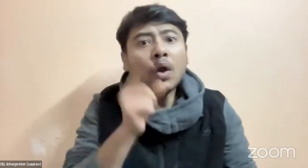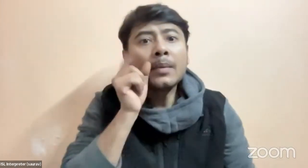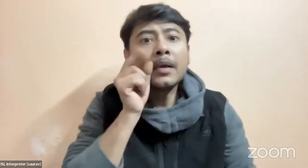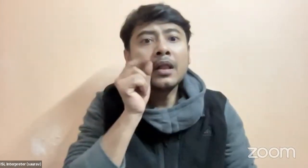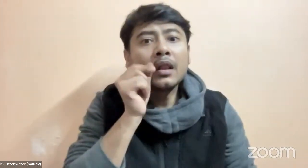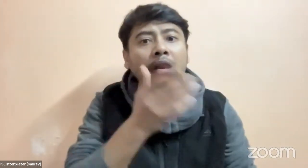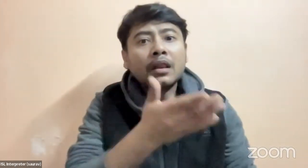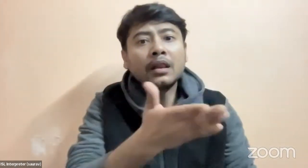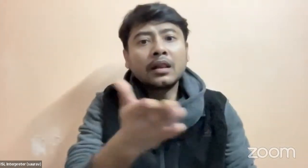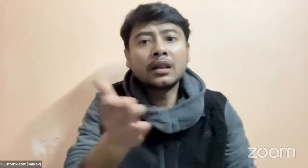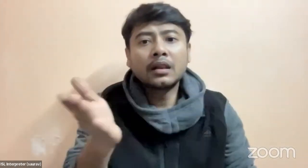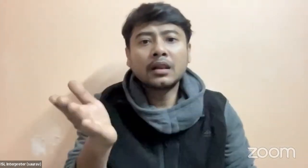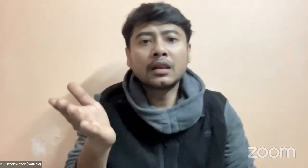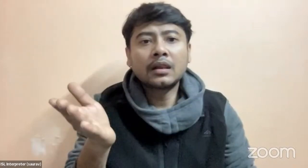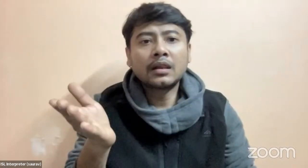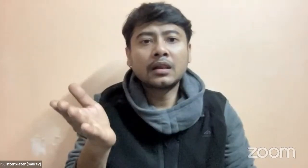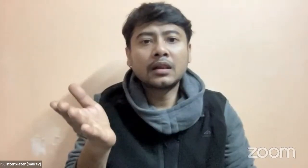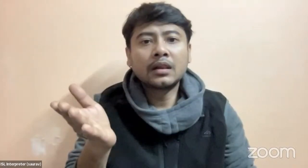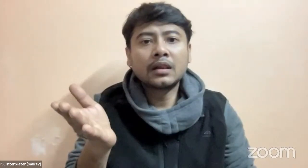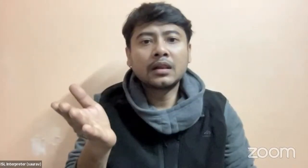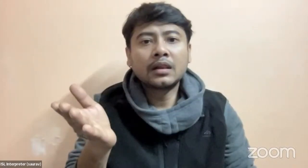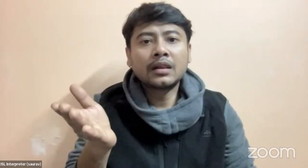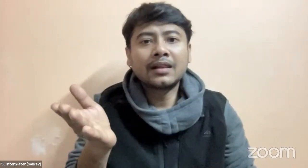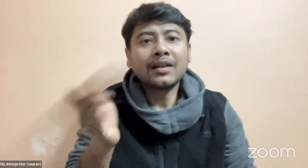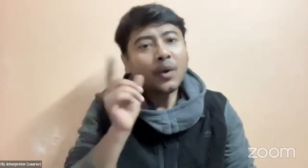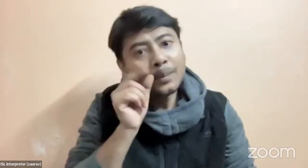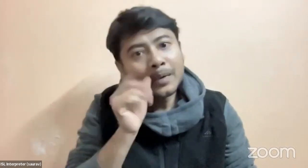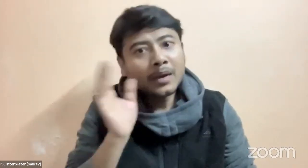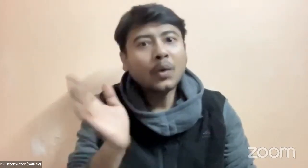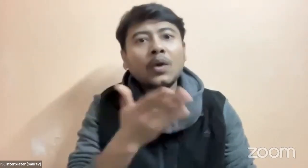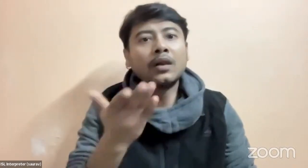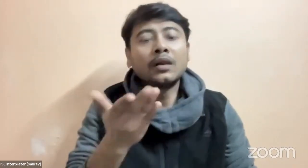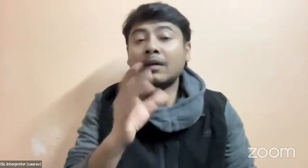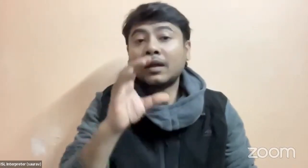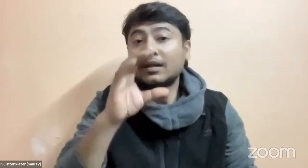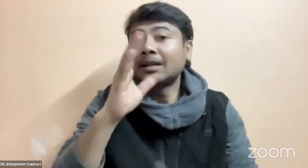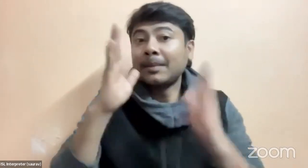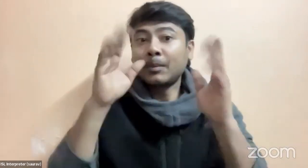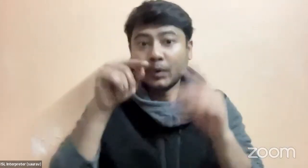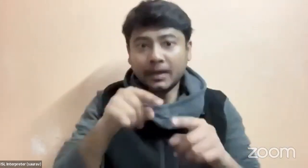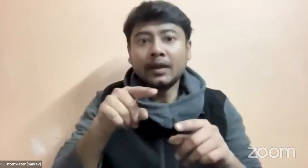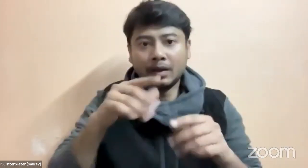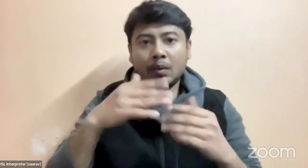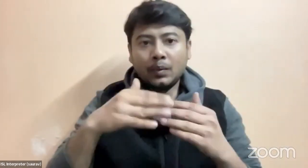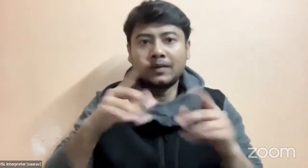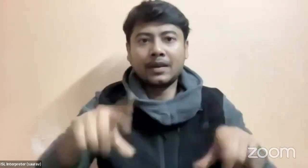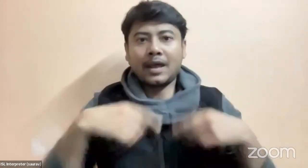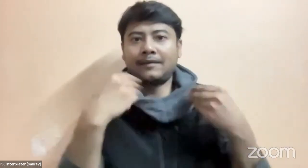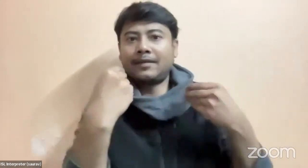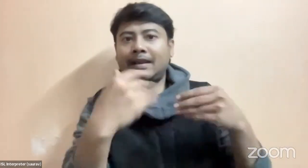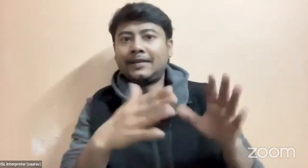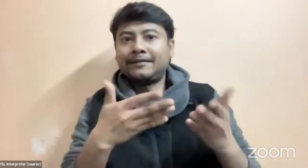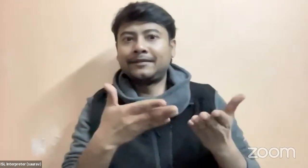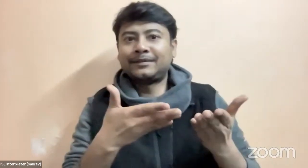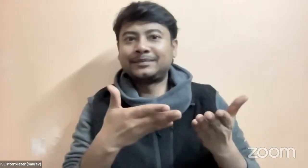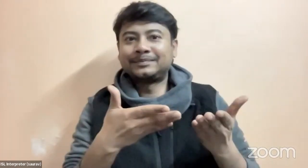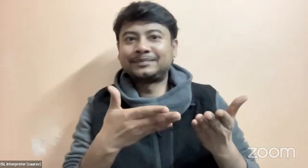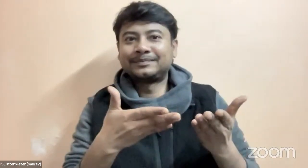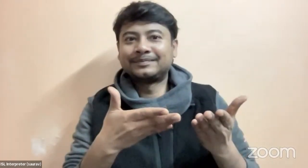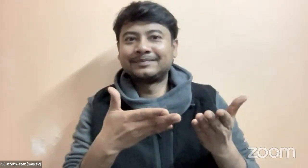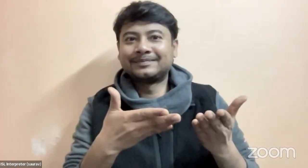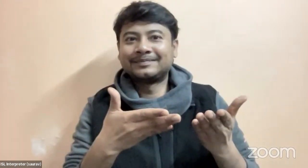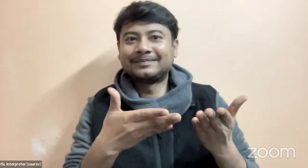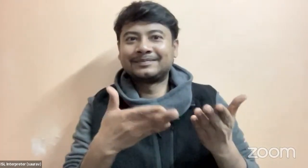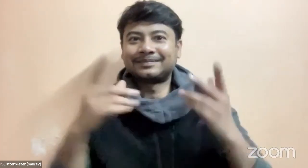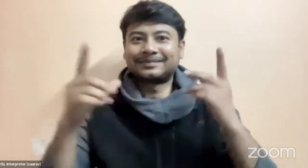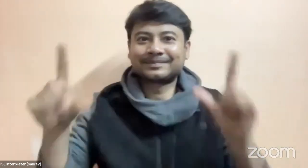he is going to take sannyas. And sannyasi will not associate with females. That is